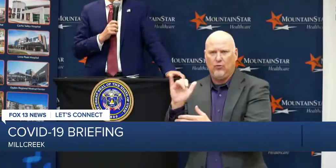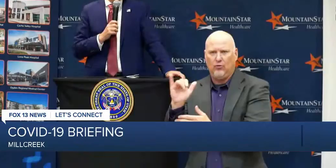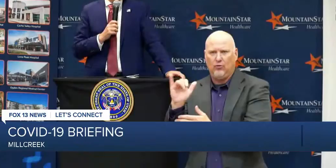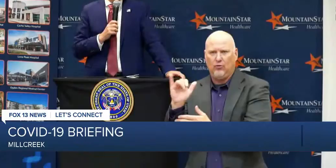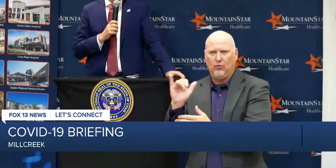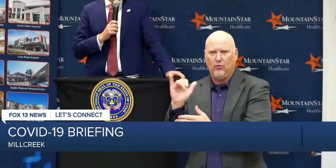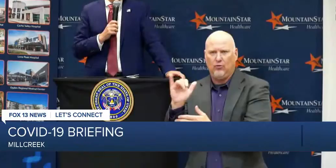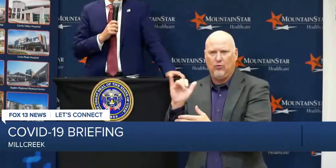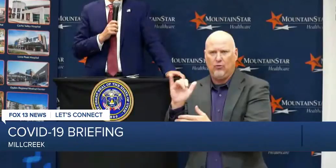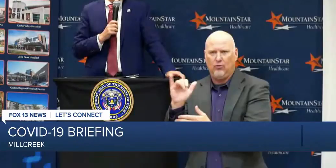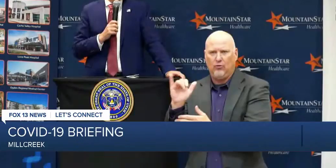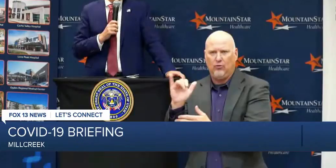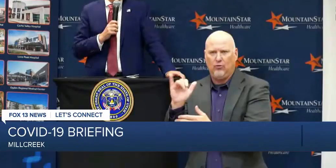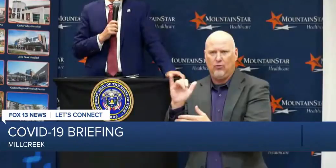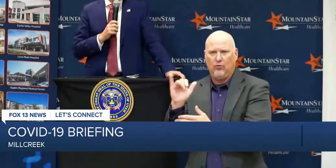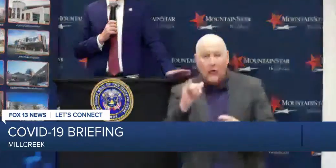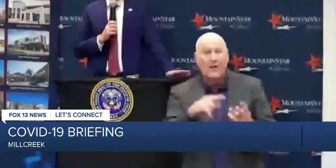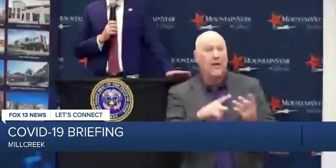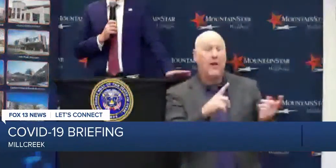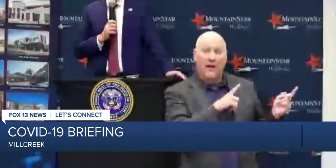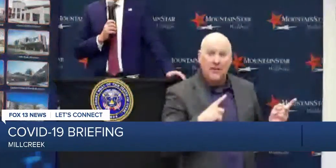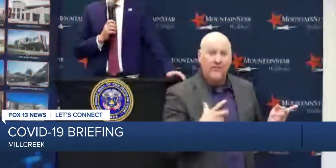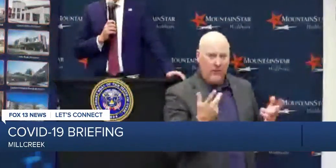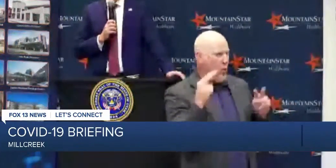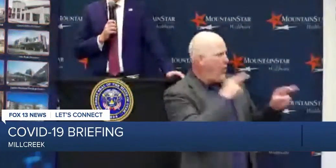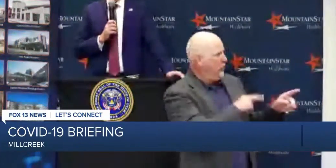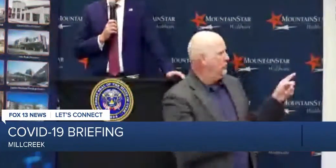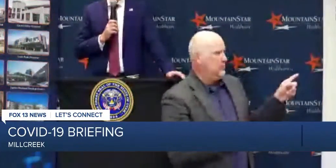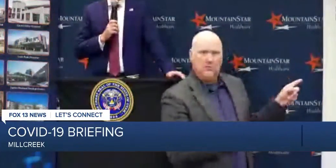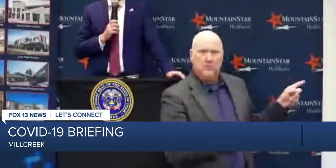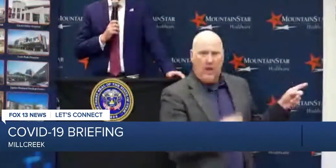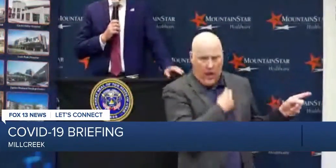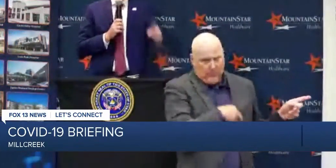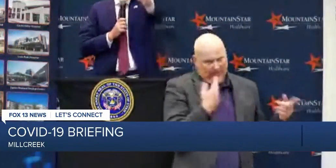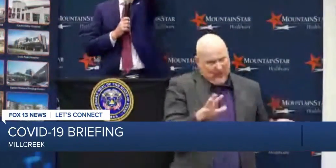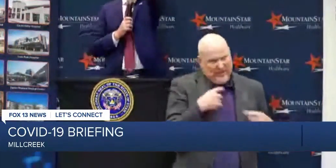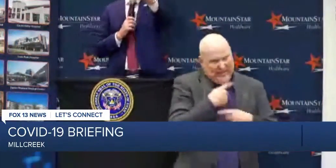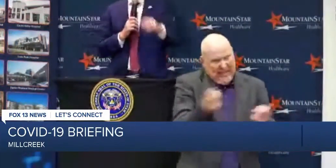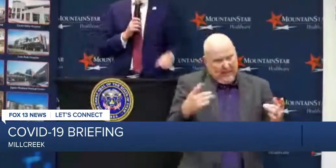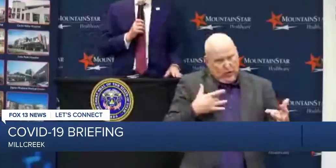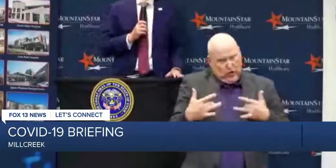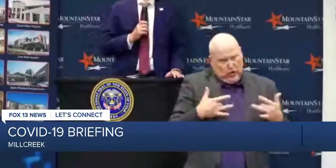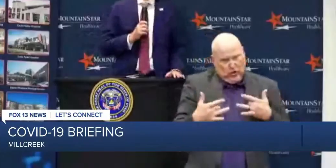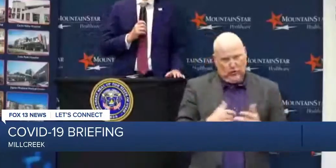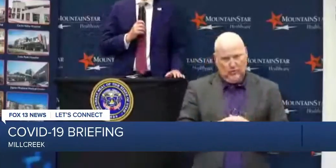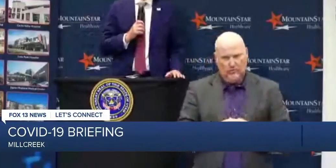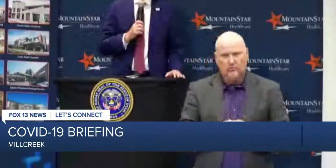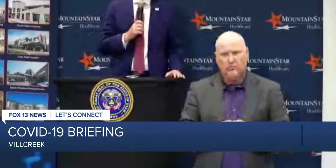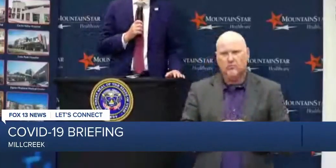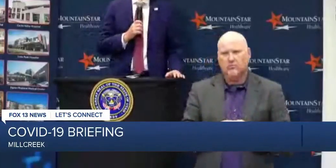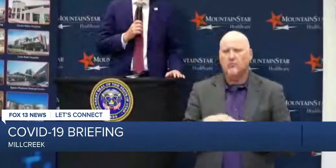I support the legislature using their authority as they see fit. Let's go back here.